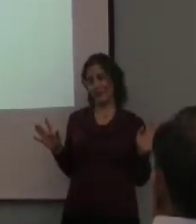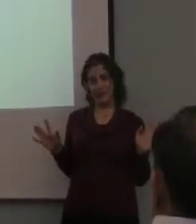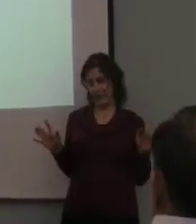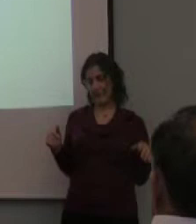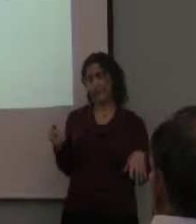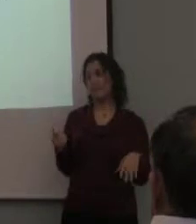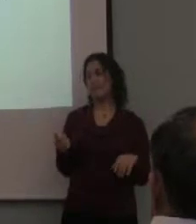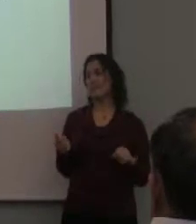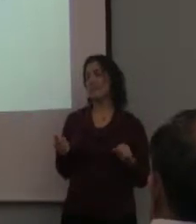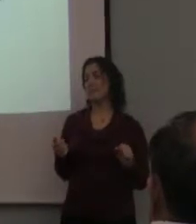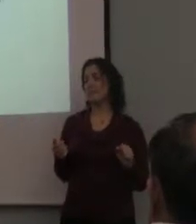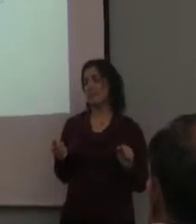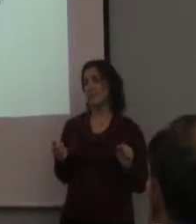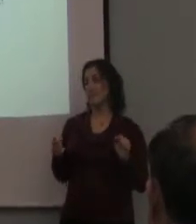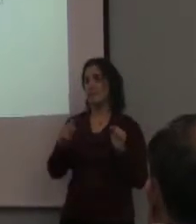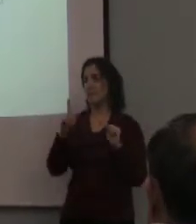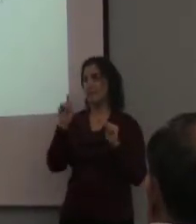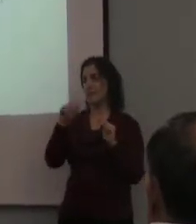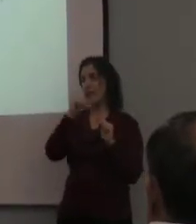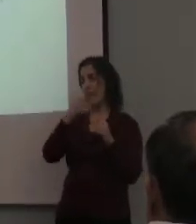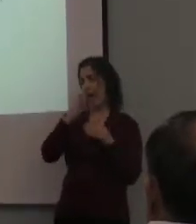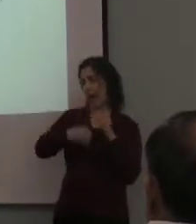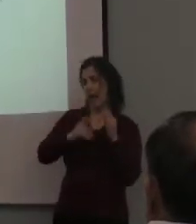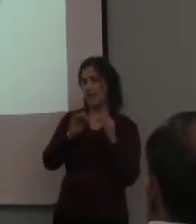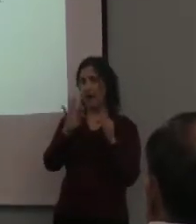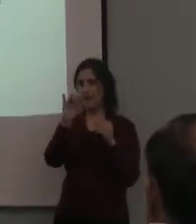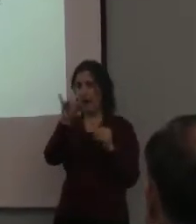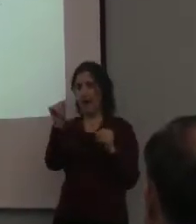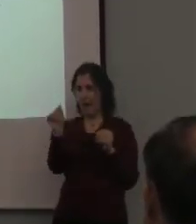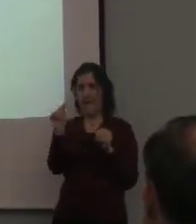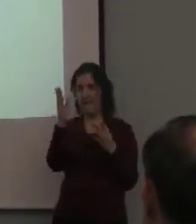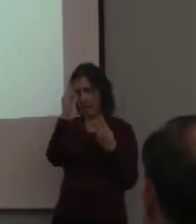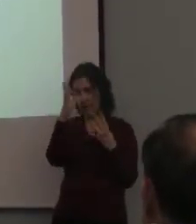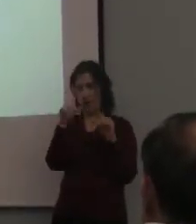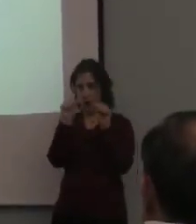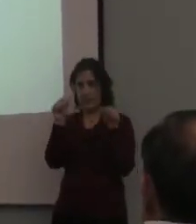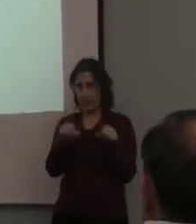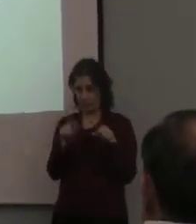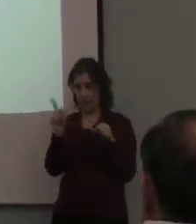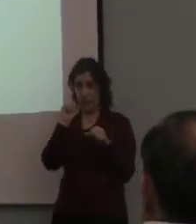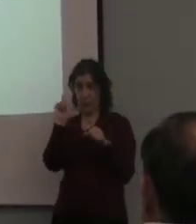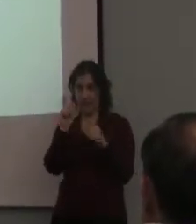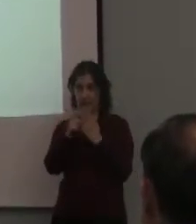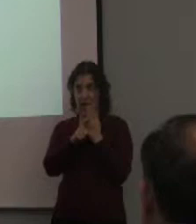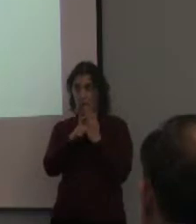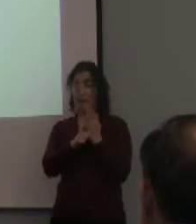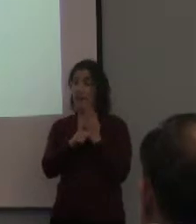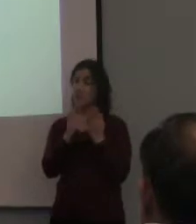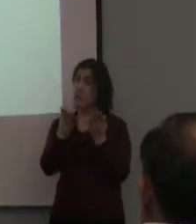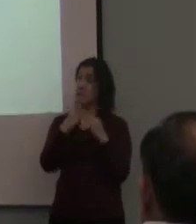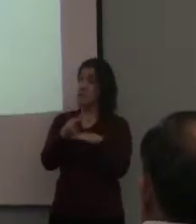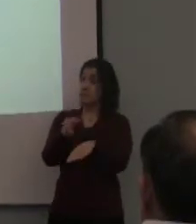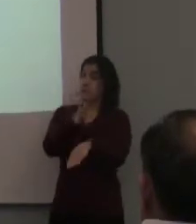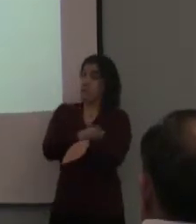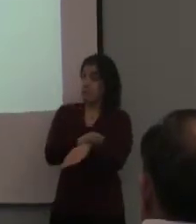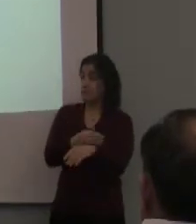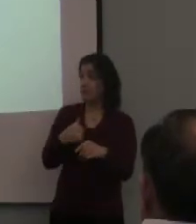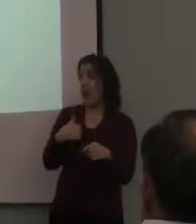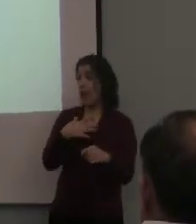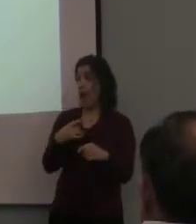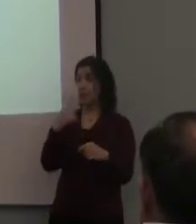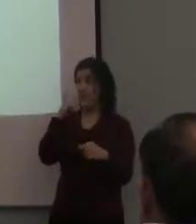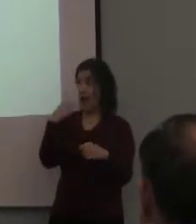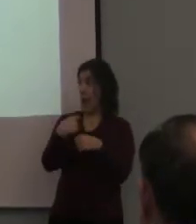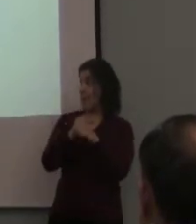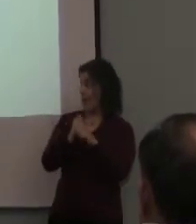the evolution of information architecture. I think it's a step forward, maybe a big one. I like to think so,